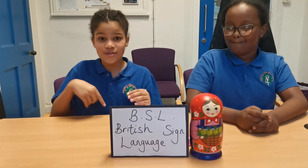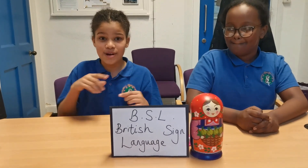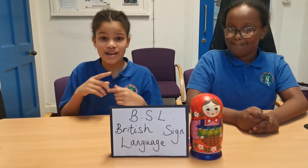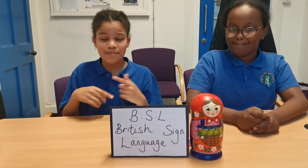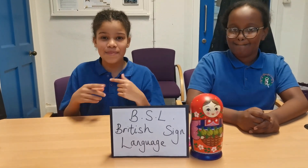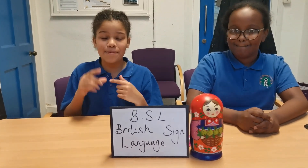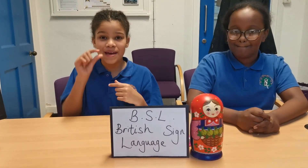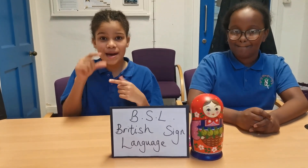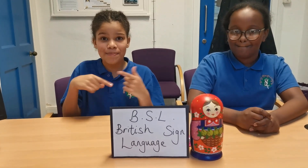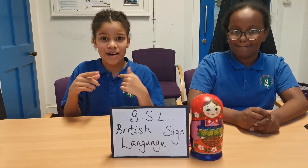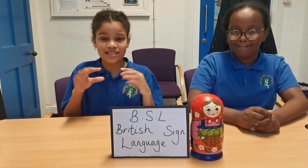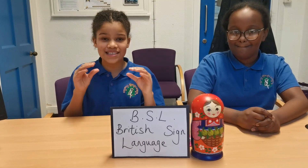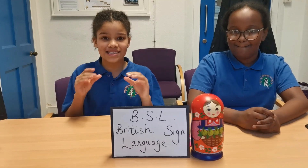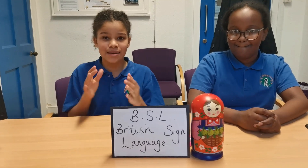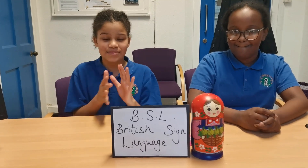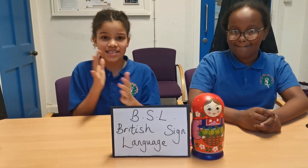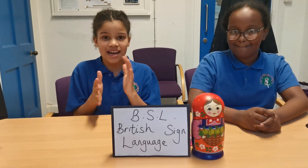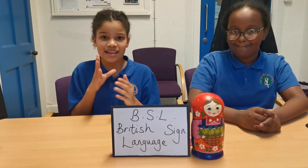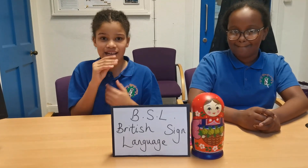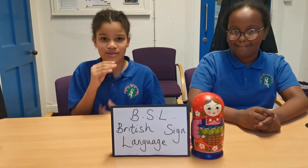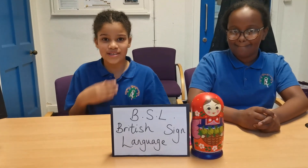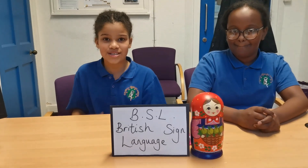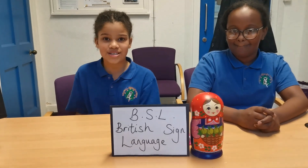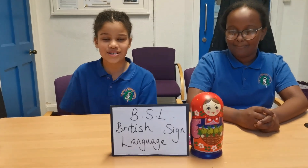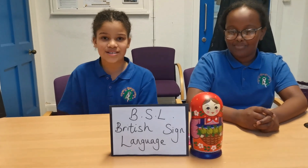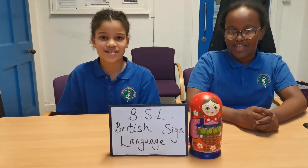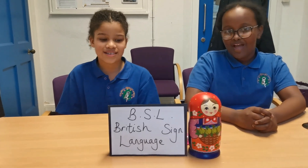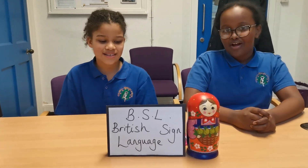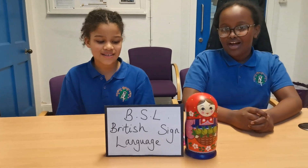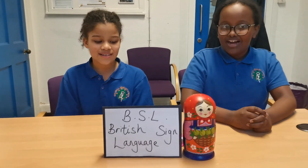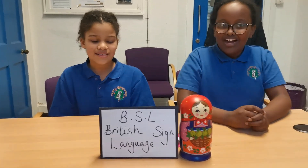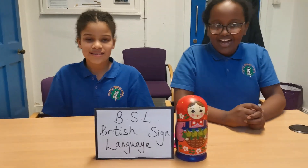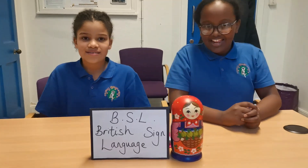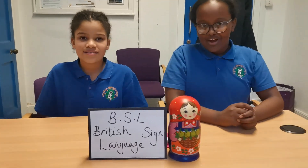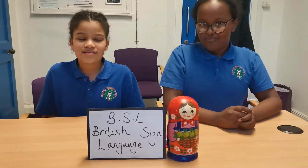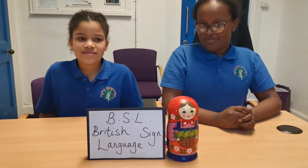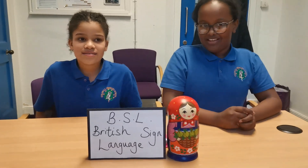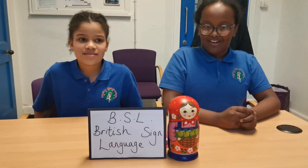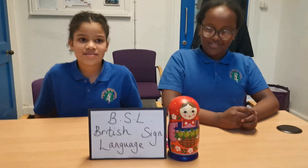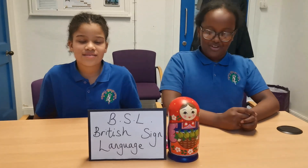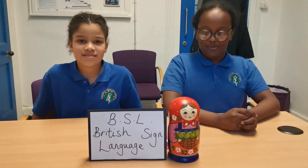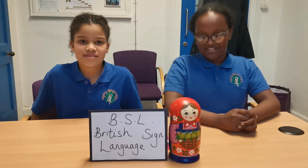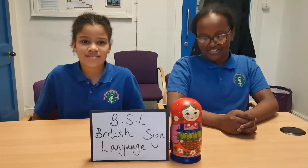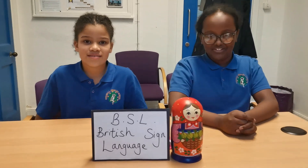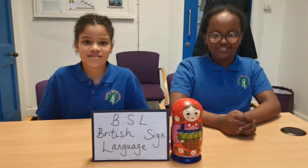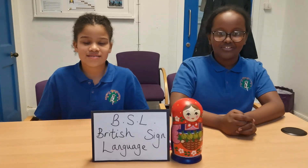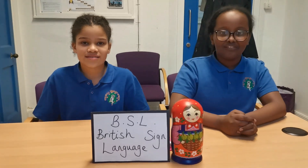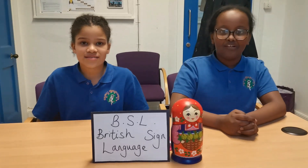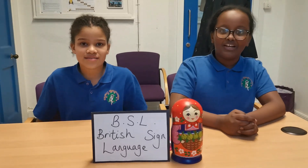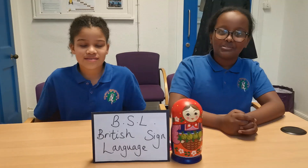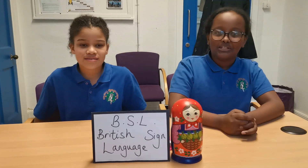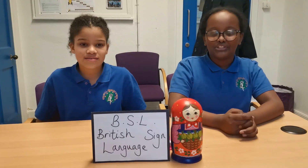everyone a bit about sign language. And I will be asking questions. First